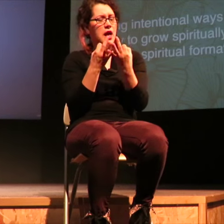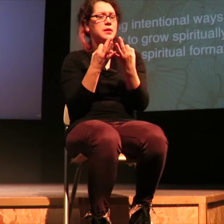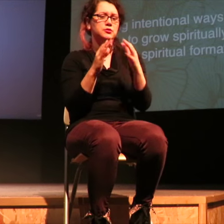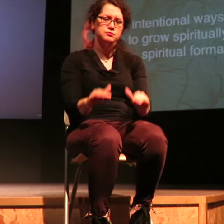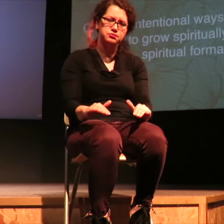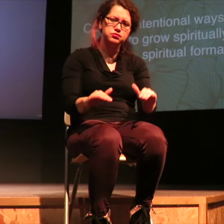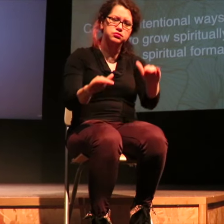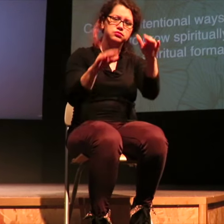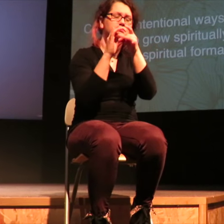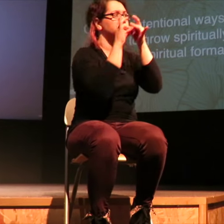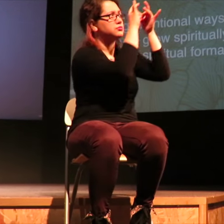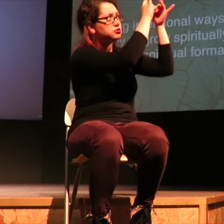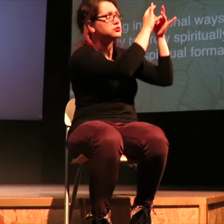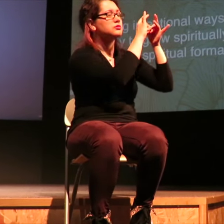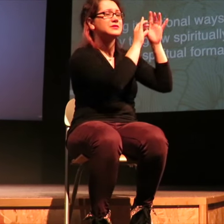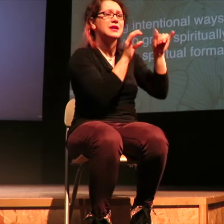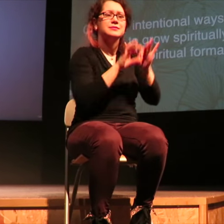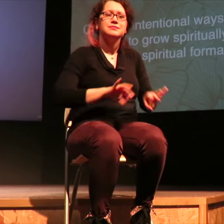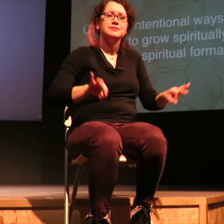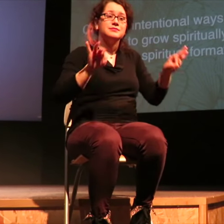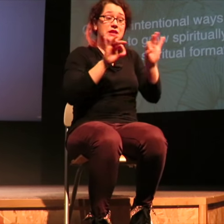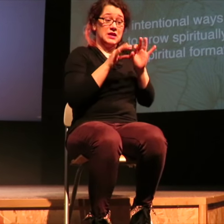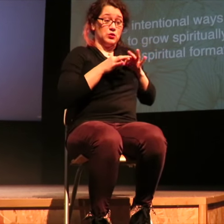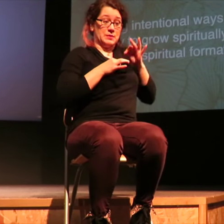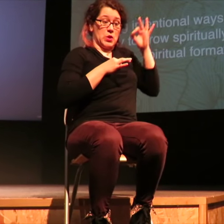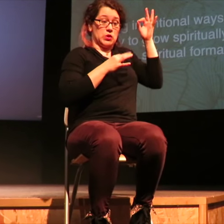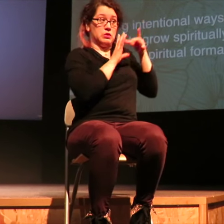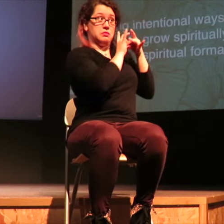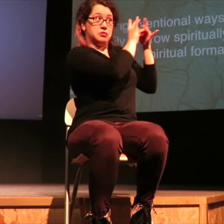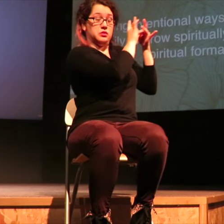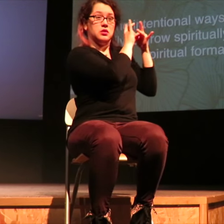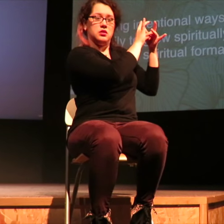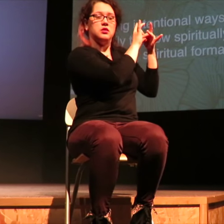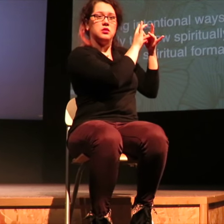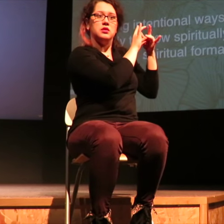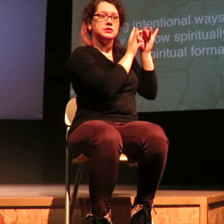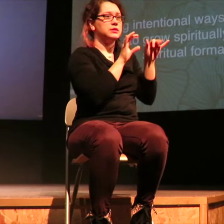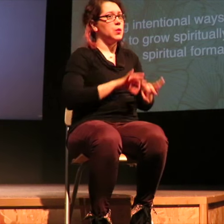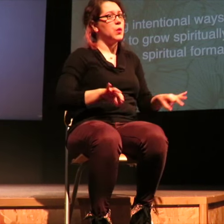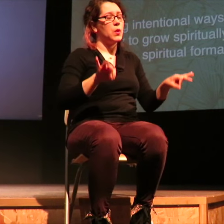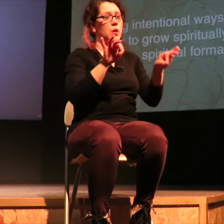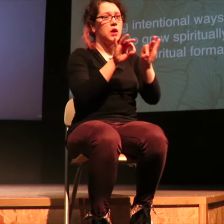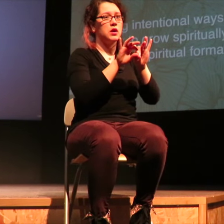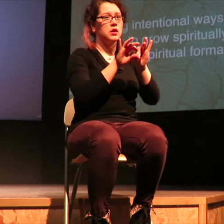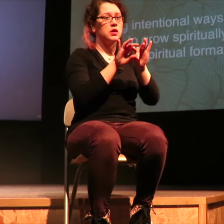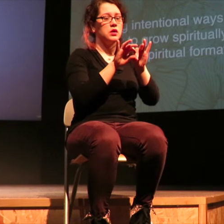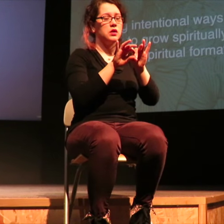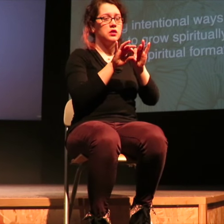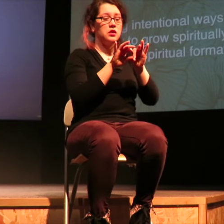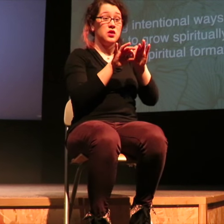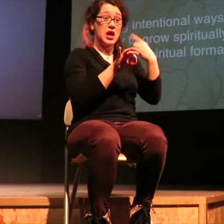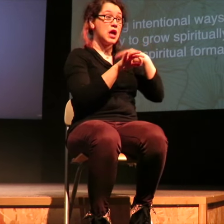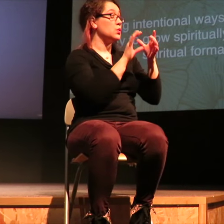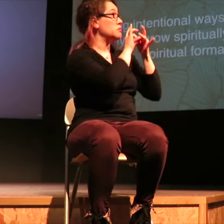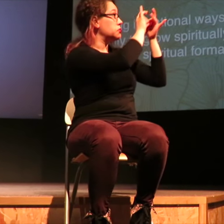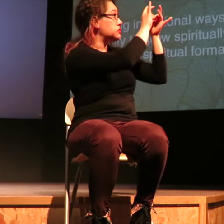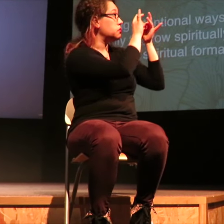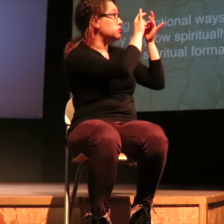critical for spiritual formation. And I would argue to you that it happens in the context of relationships with people and